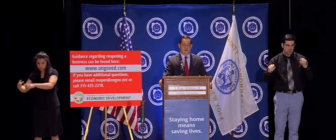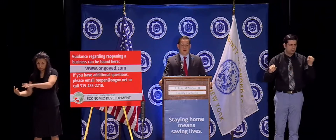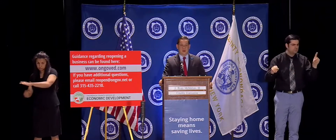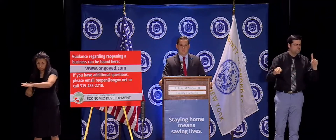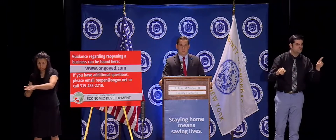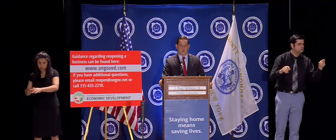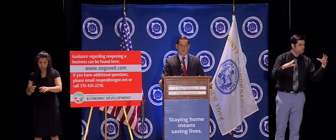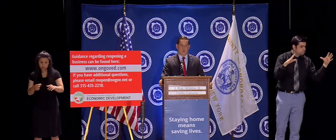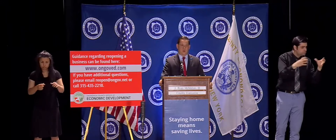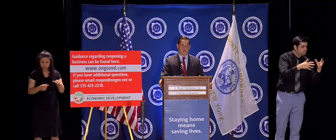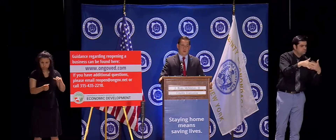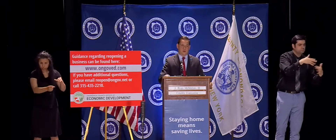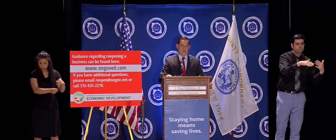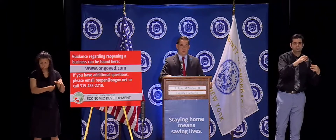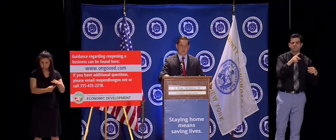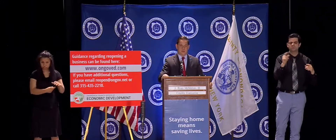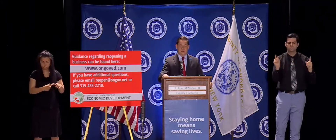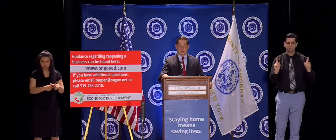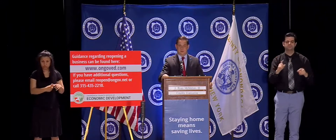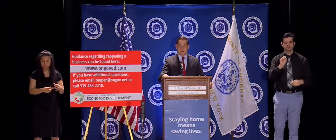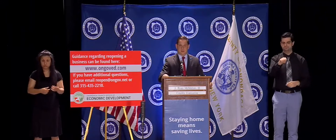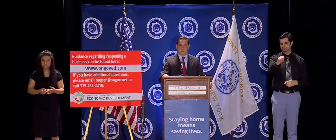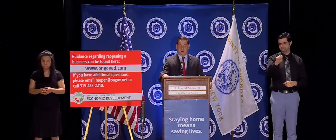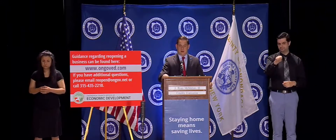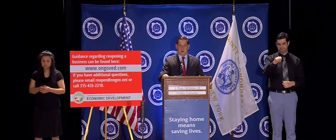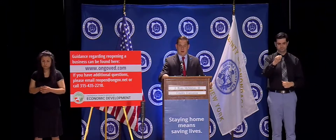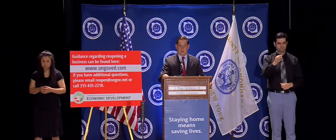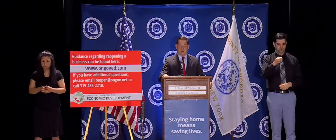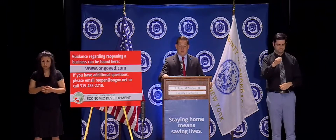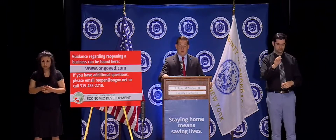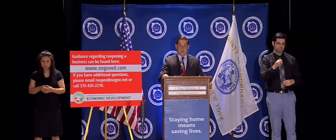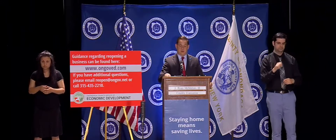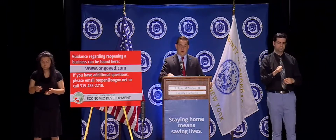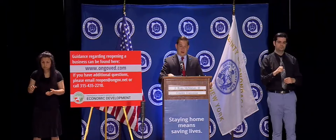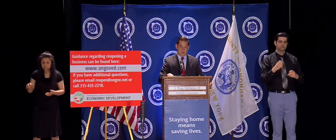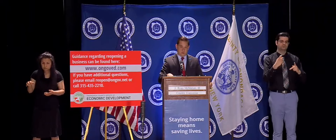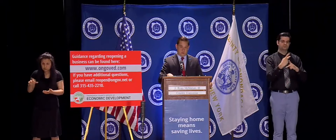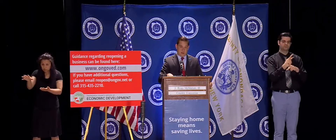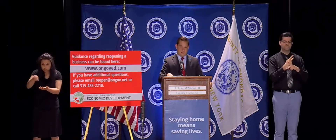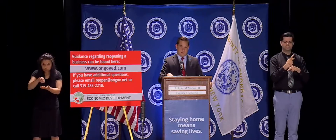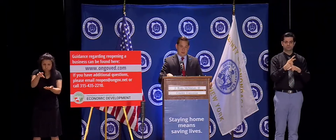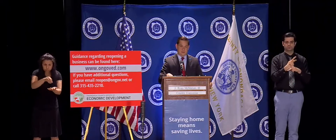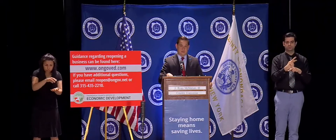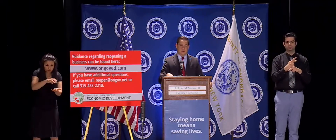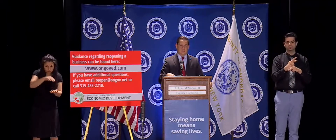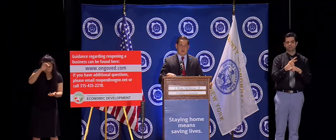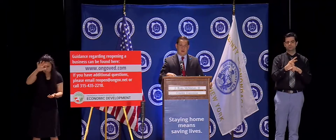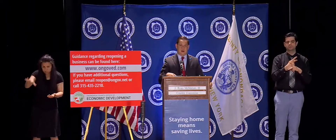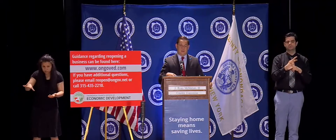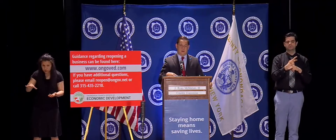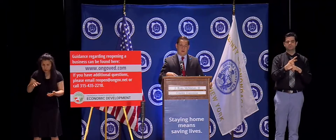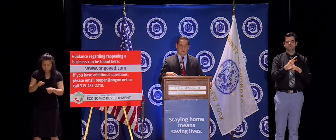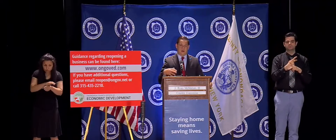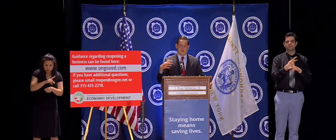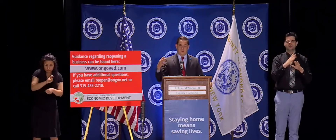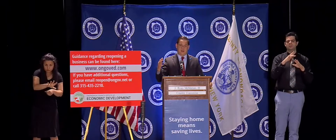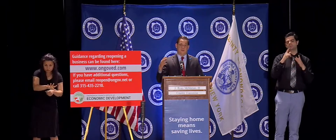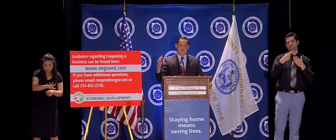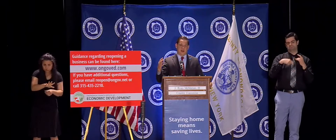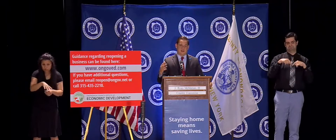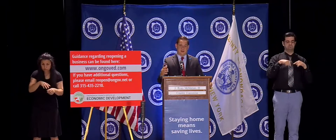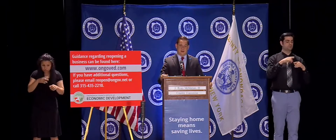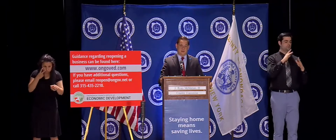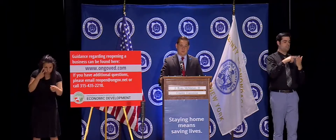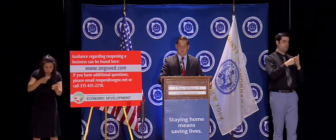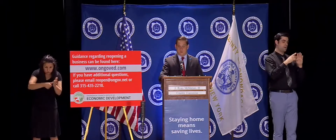Certainly you look for within your own cases how many, we talk about household contacts. There are other types